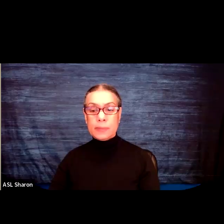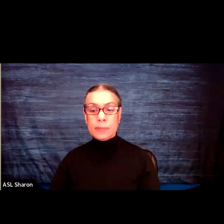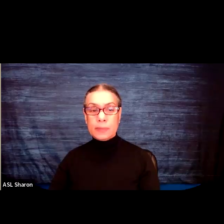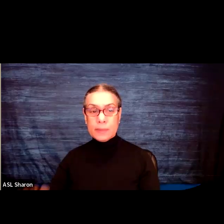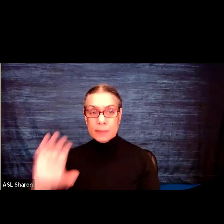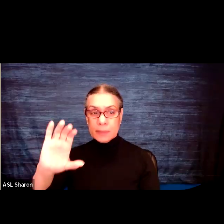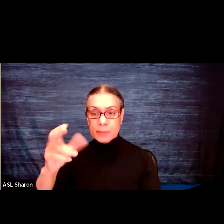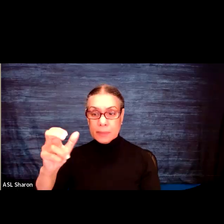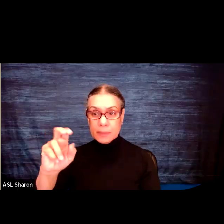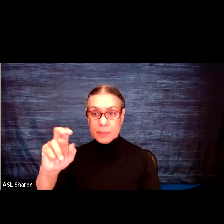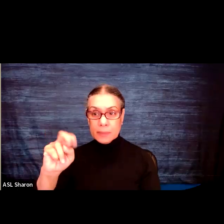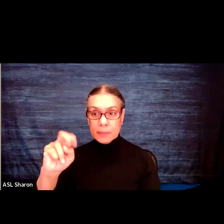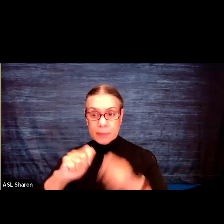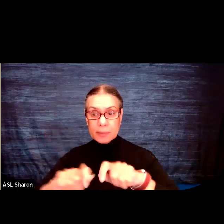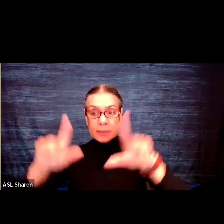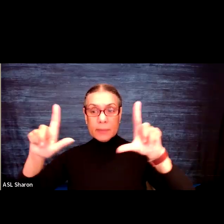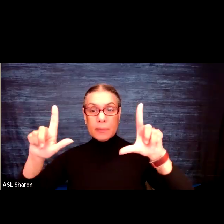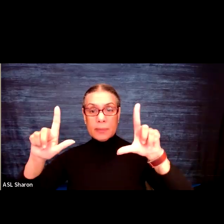Ian Chan, please turn on your camera.